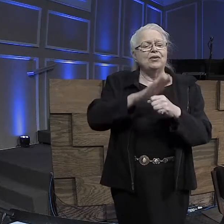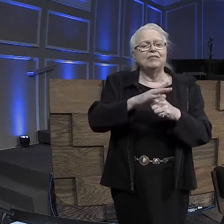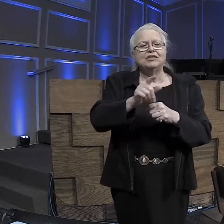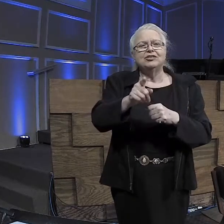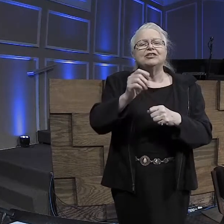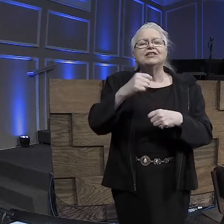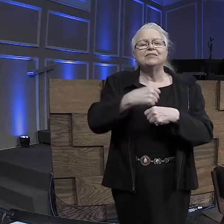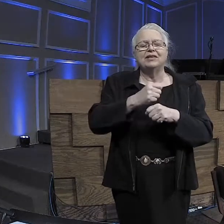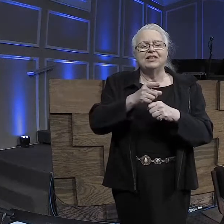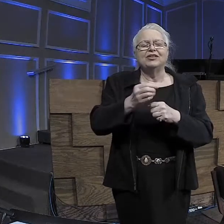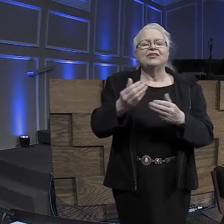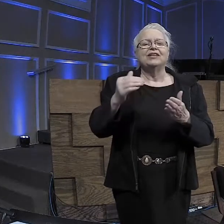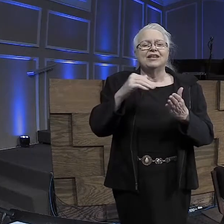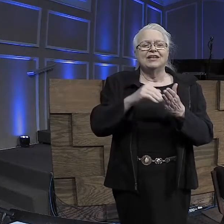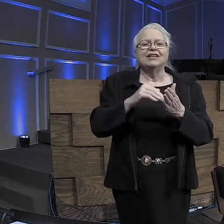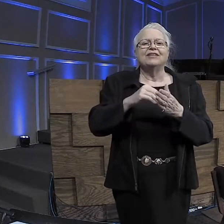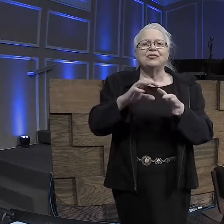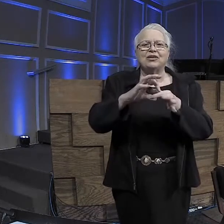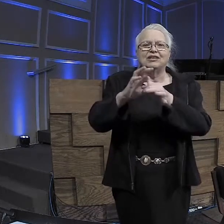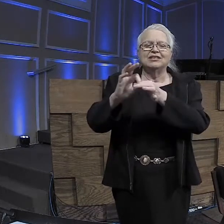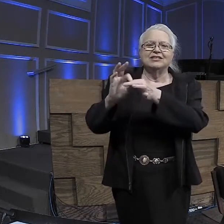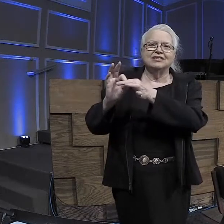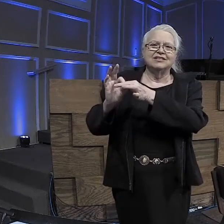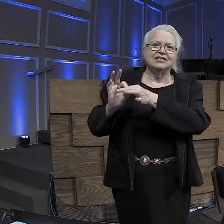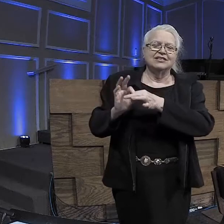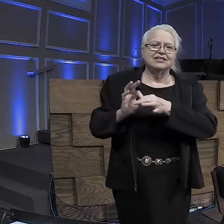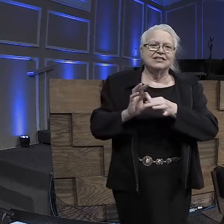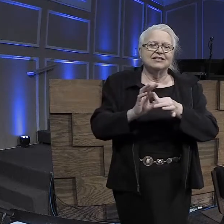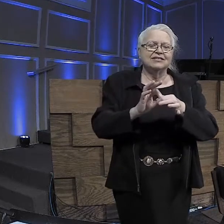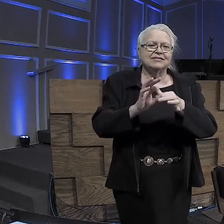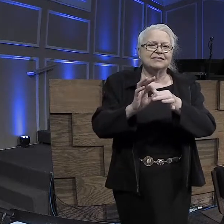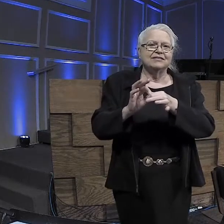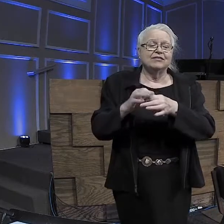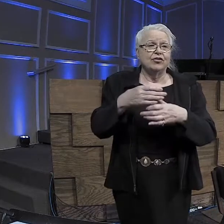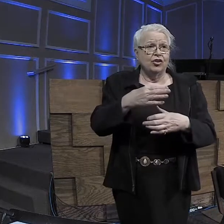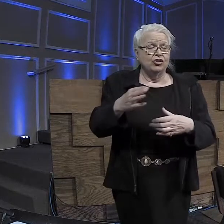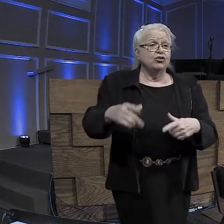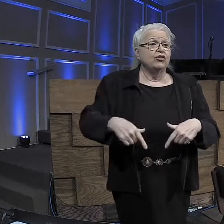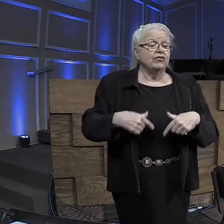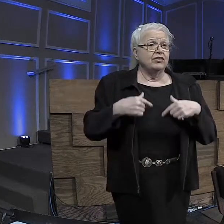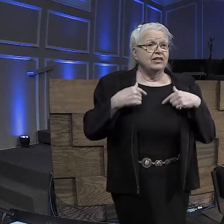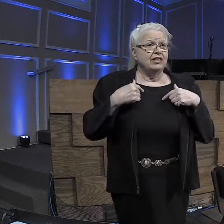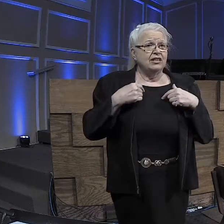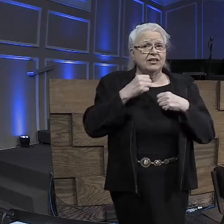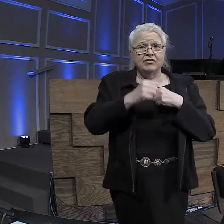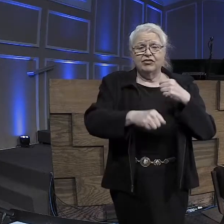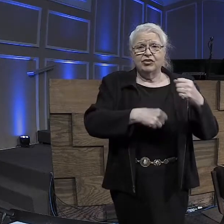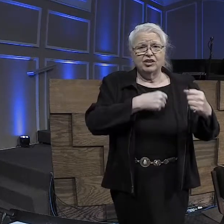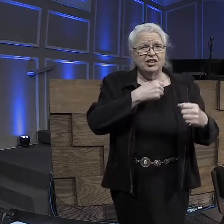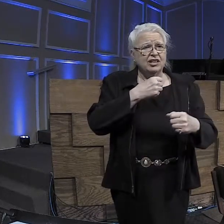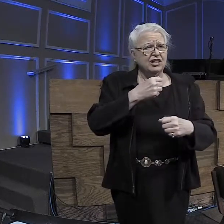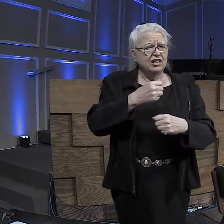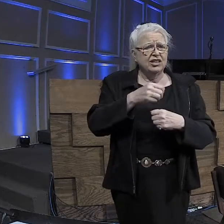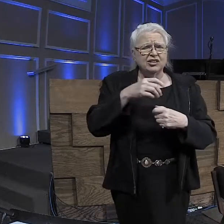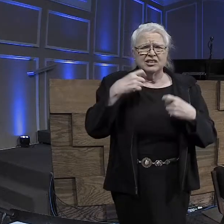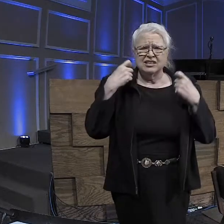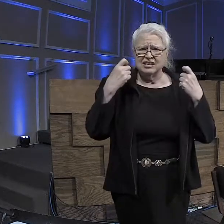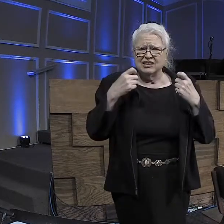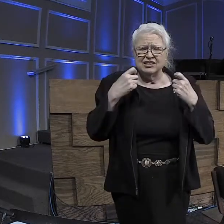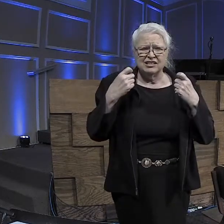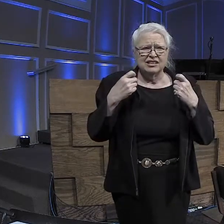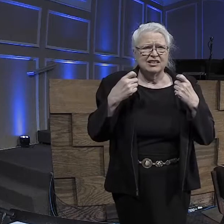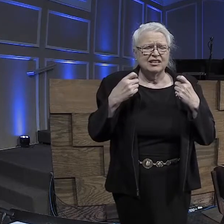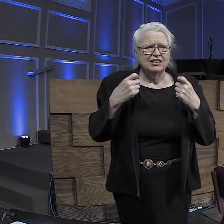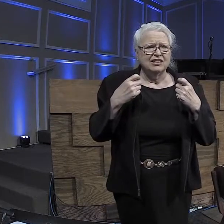you. For those of you who've lived for years in sin, you know what the Bible says?